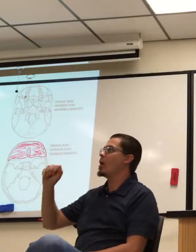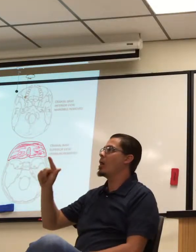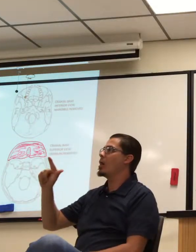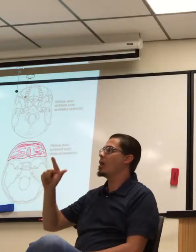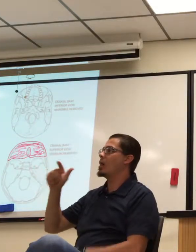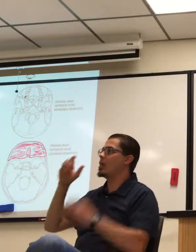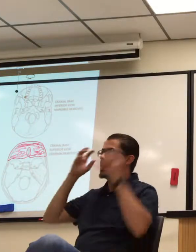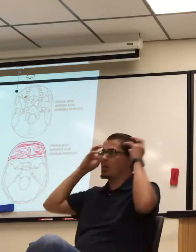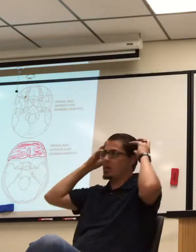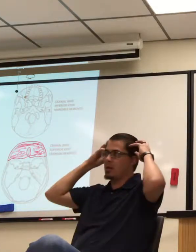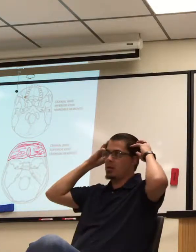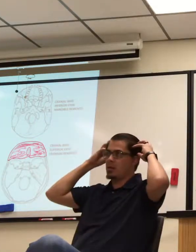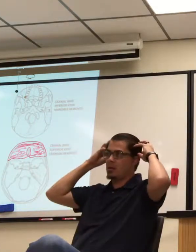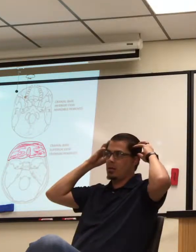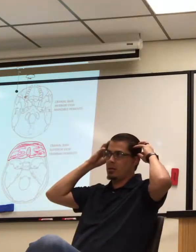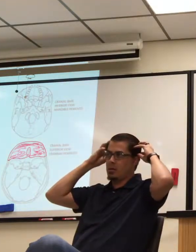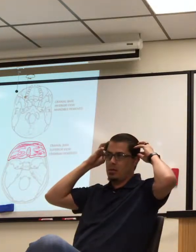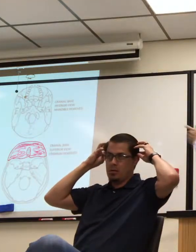your skull,